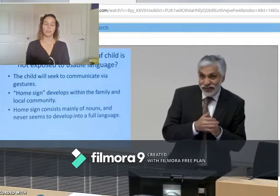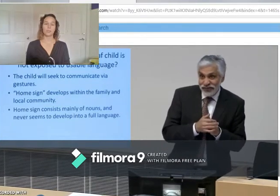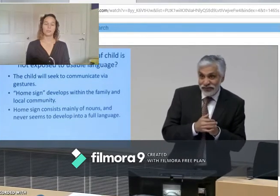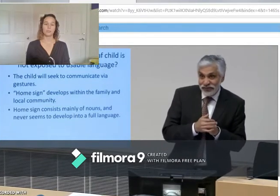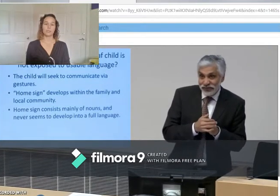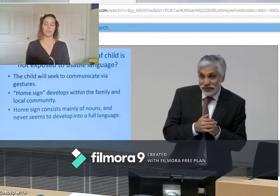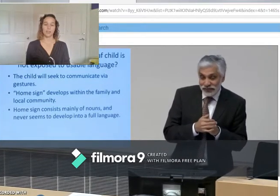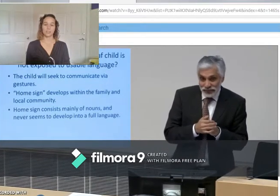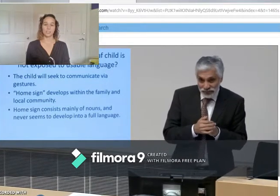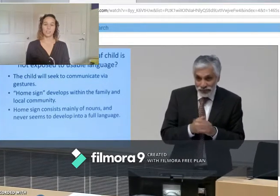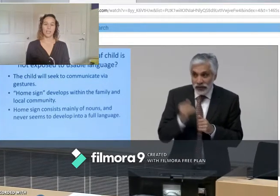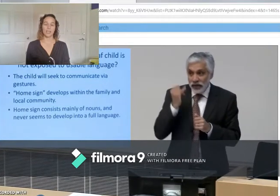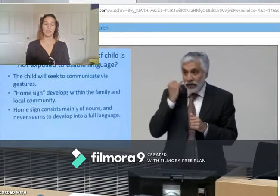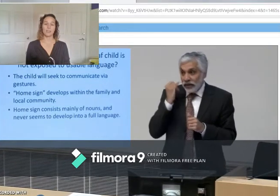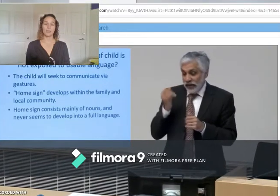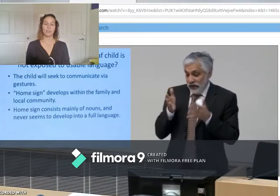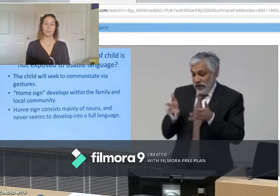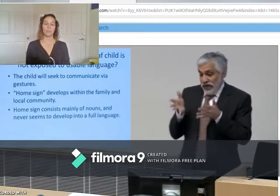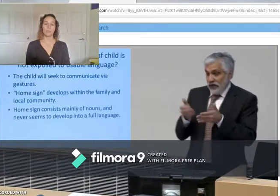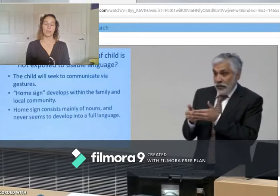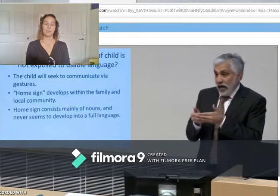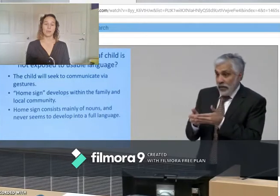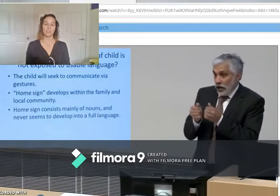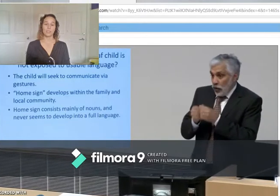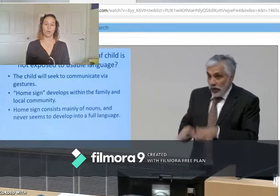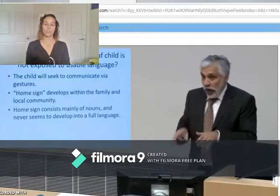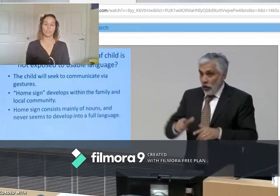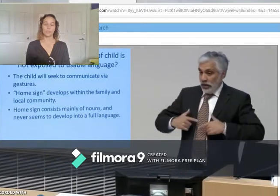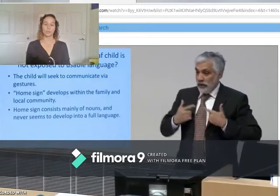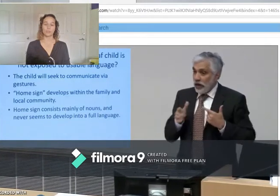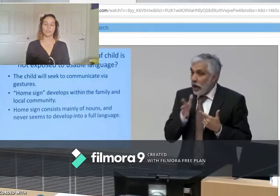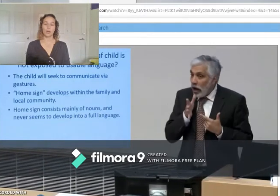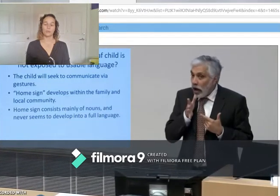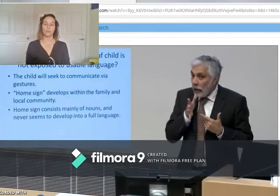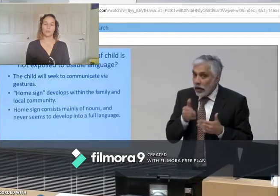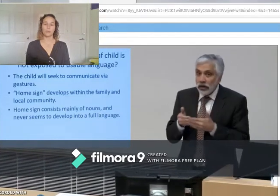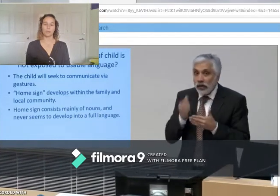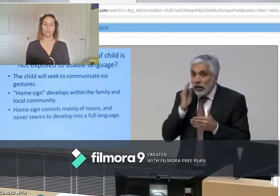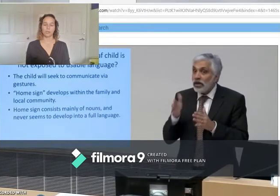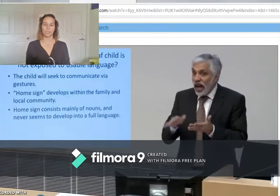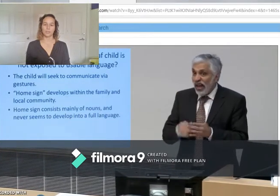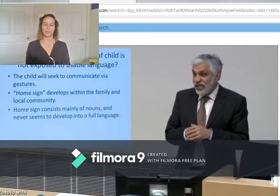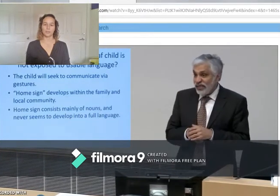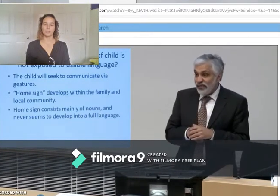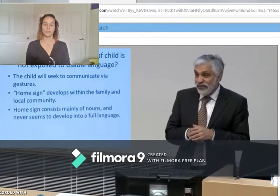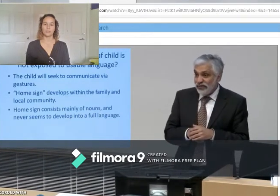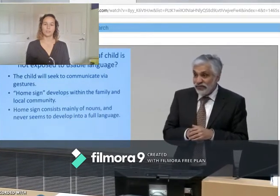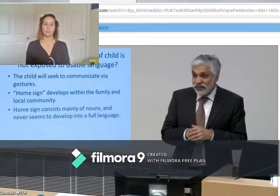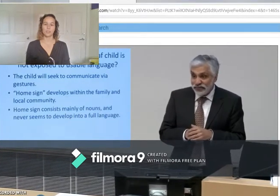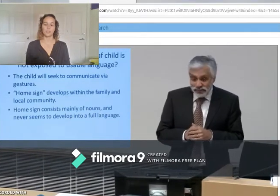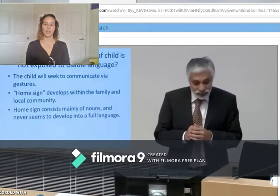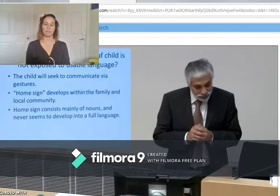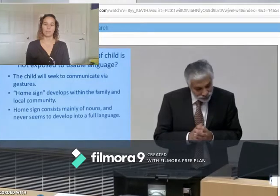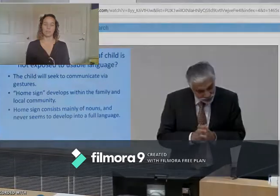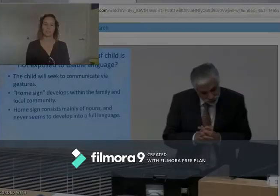stressed, the results found that the baby monkeys always chose the pseudo mom with cuddly fur, even though